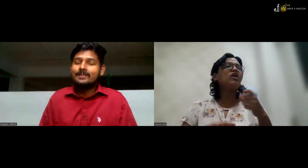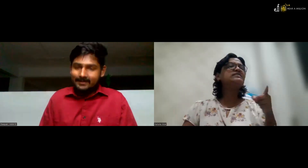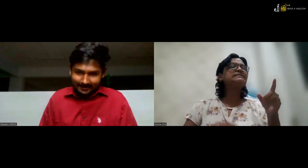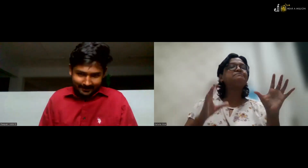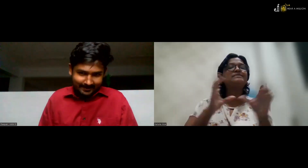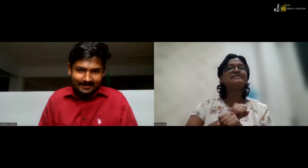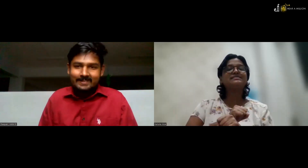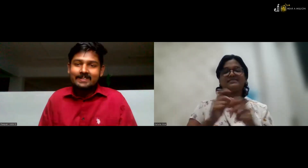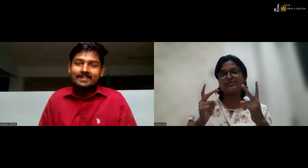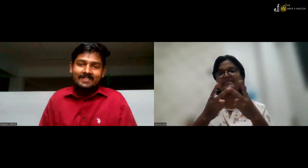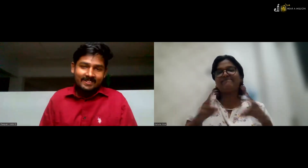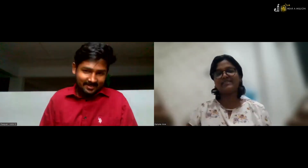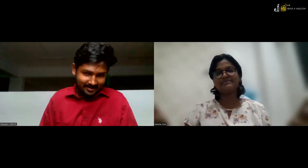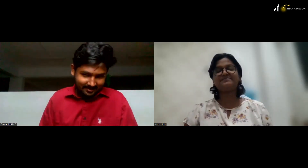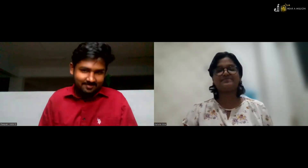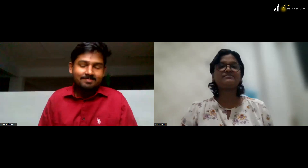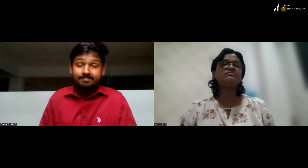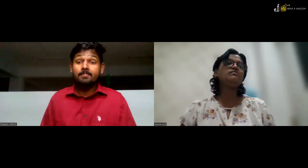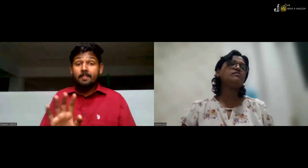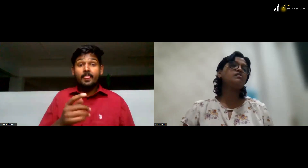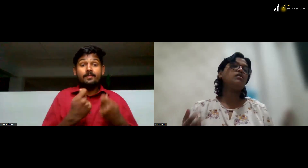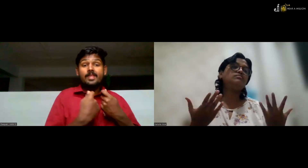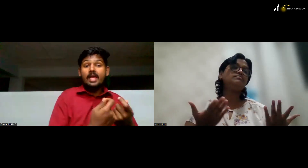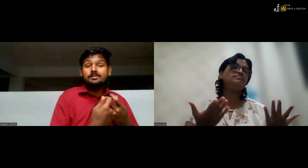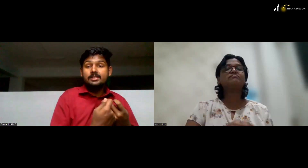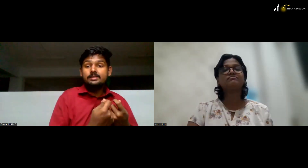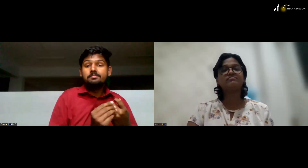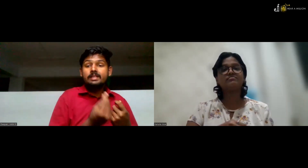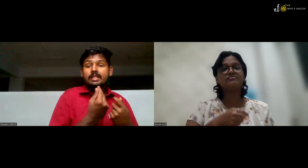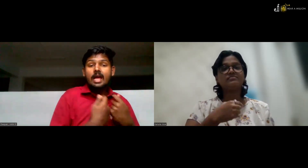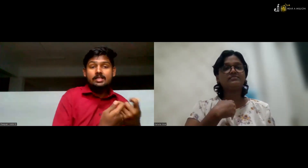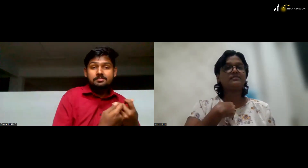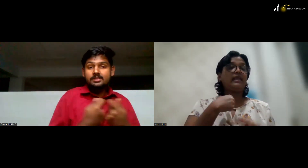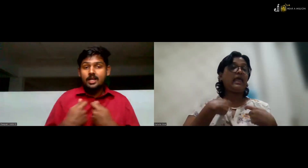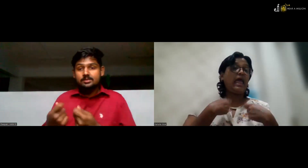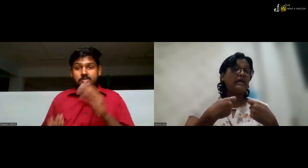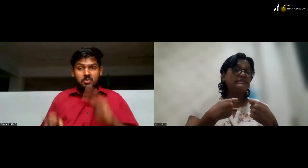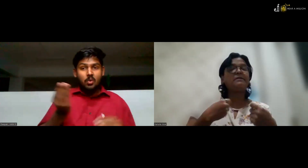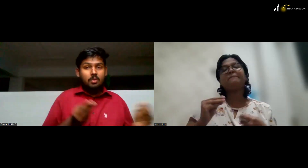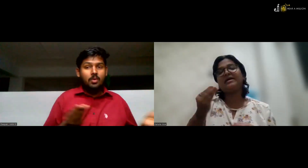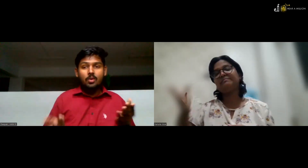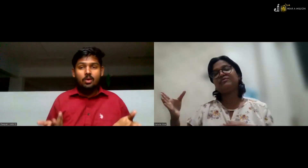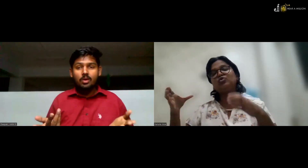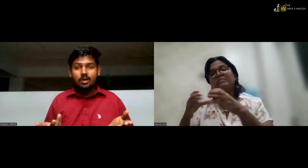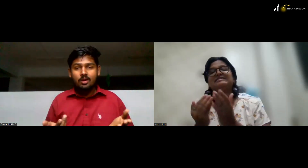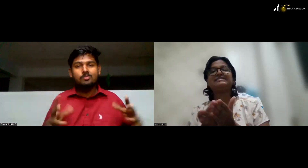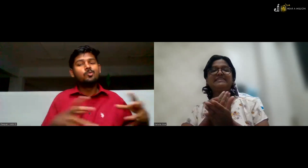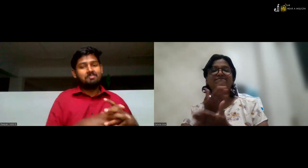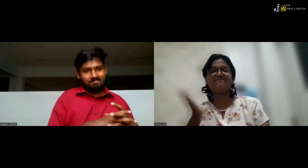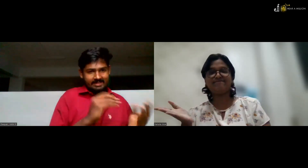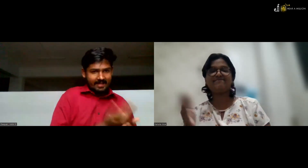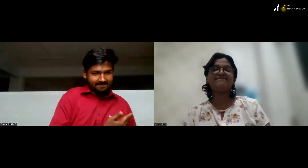But if I would like to visit something at any place in group, people might refuse, and I might feel sad at that